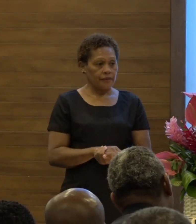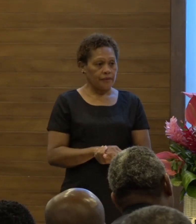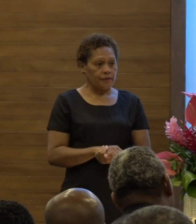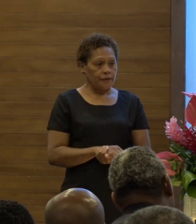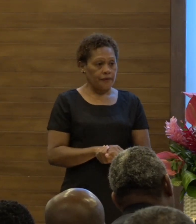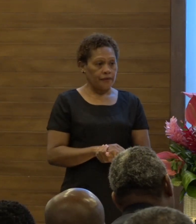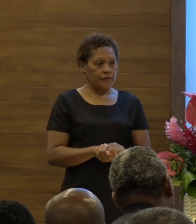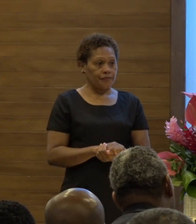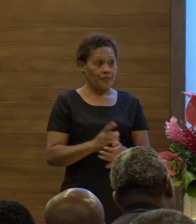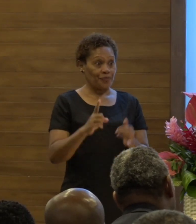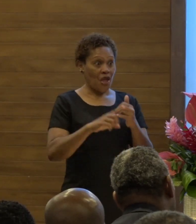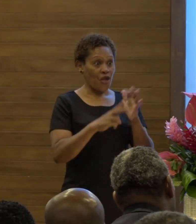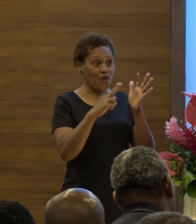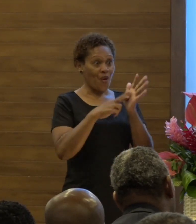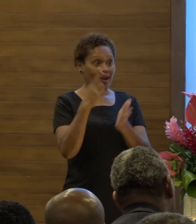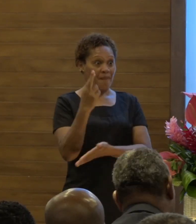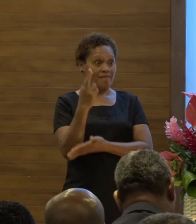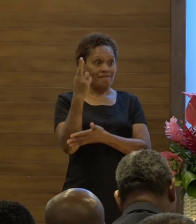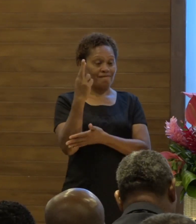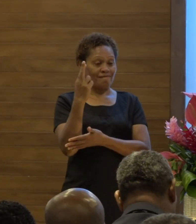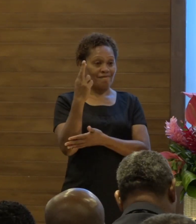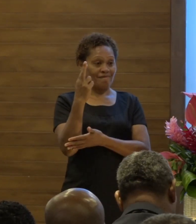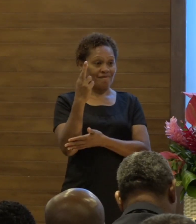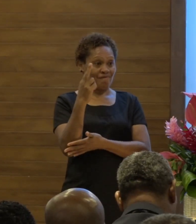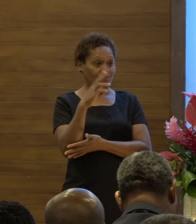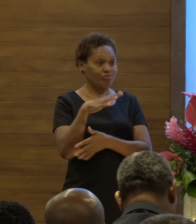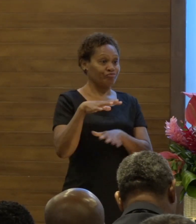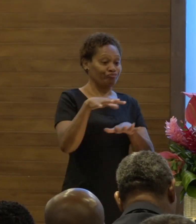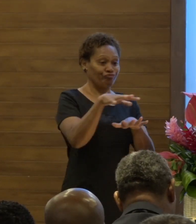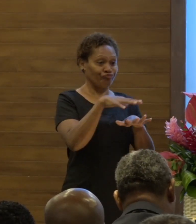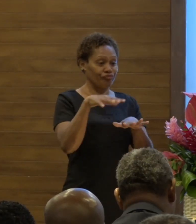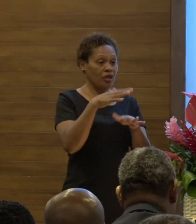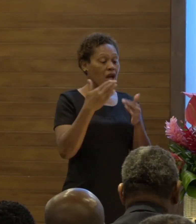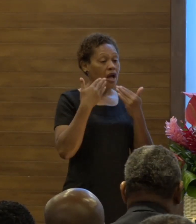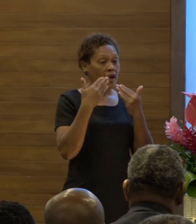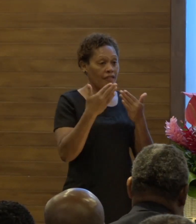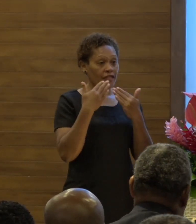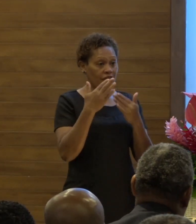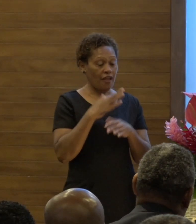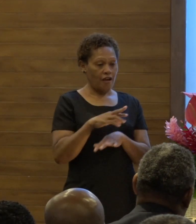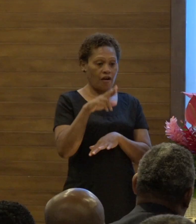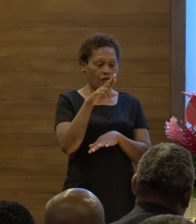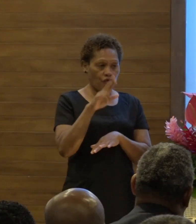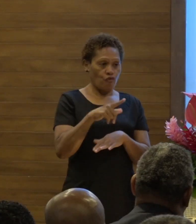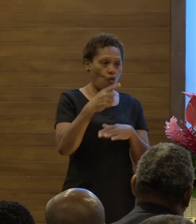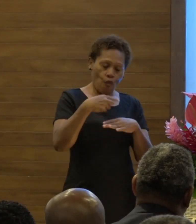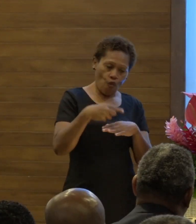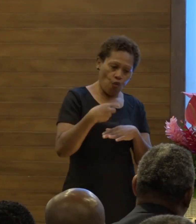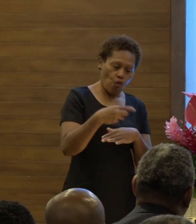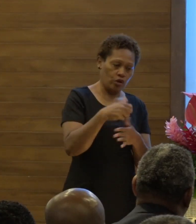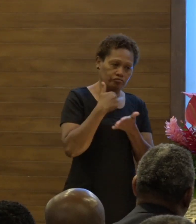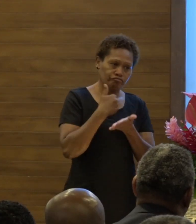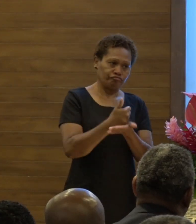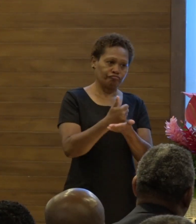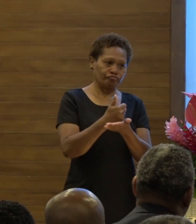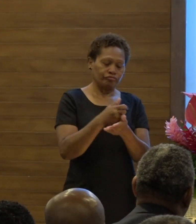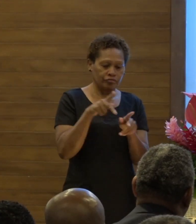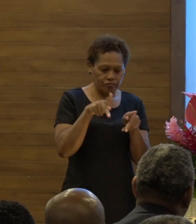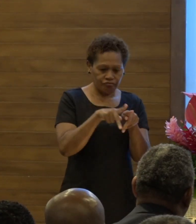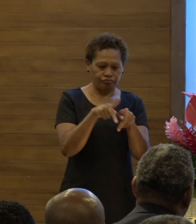UN representatives, thank you all for your unwavering support and partnership.